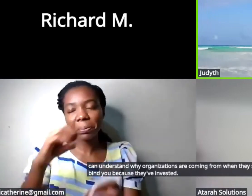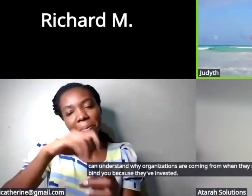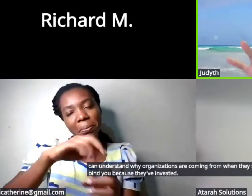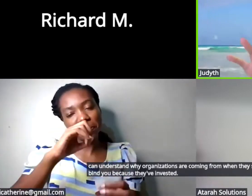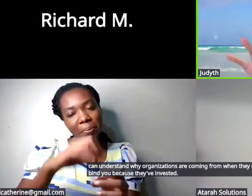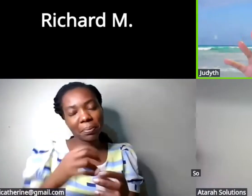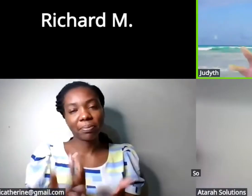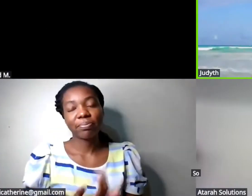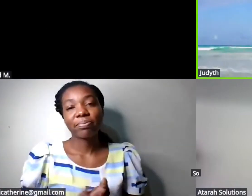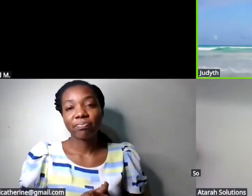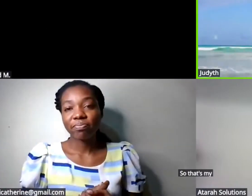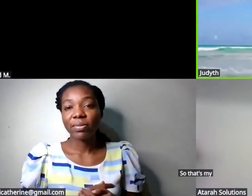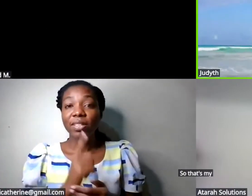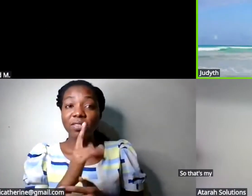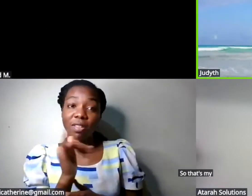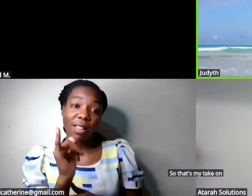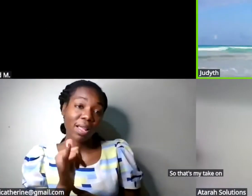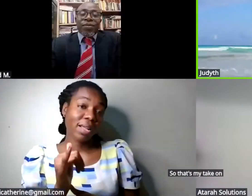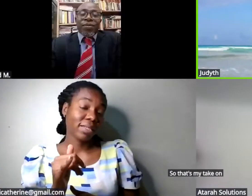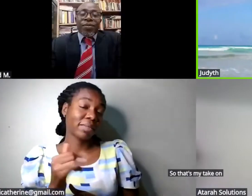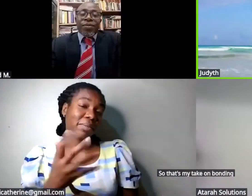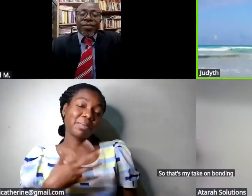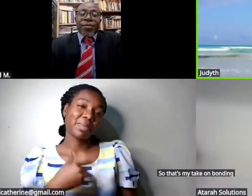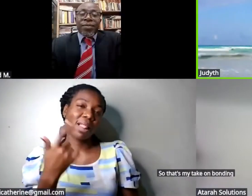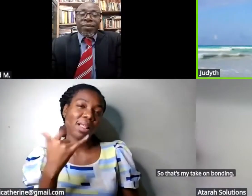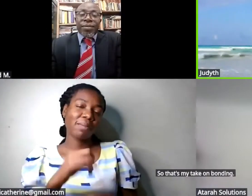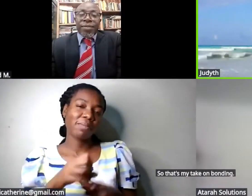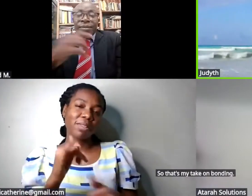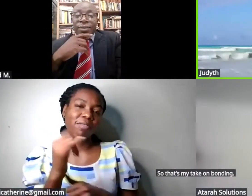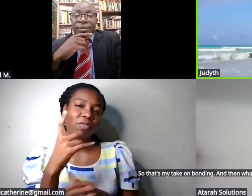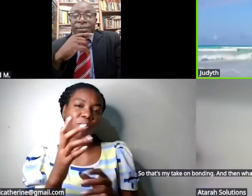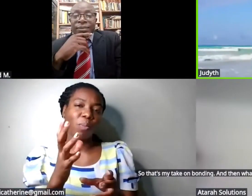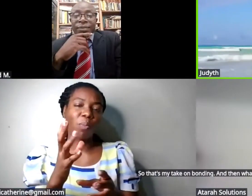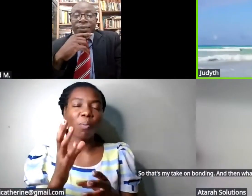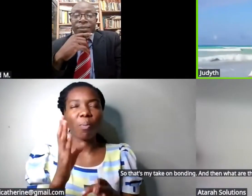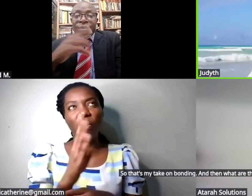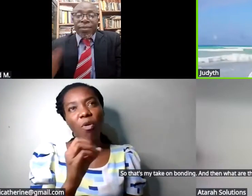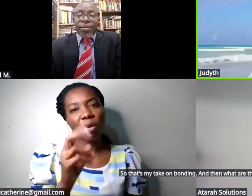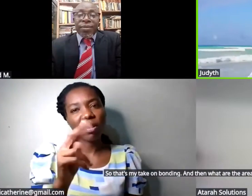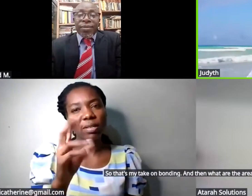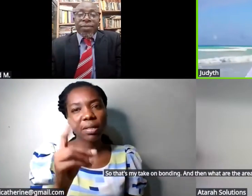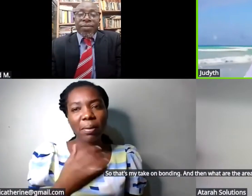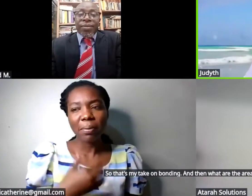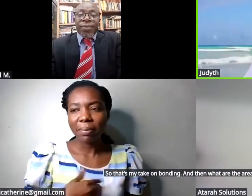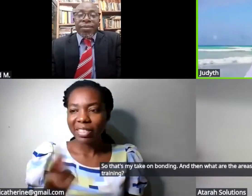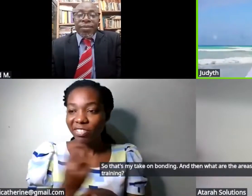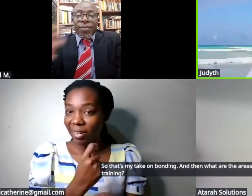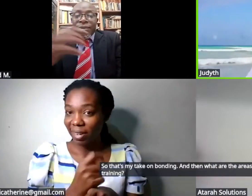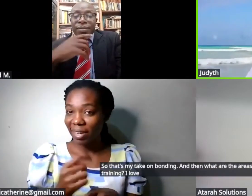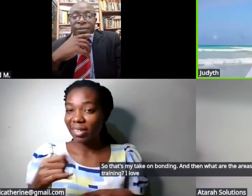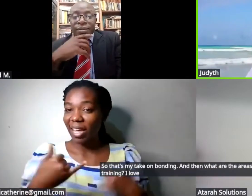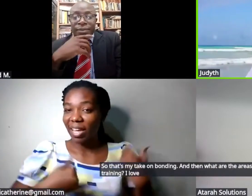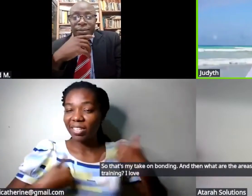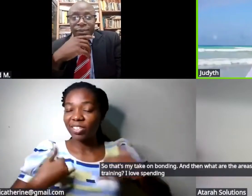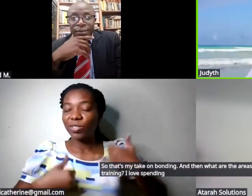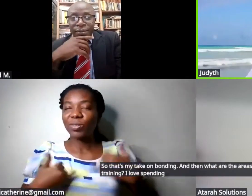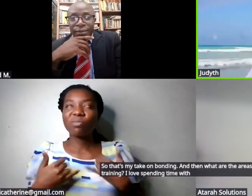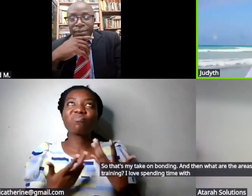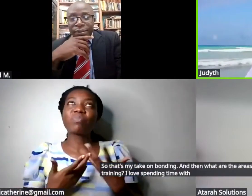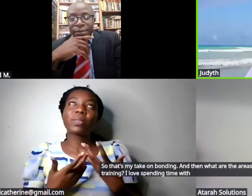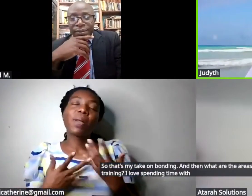So that's my take on bonding. And then what are the areas that I enjoy in training? I love spending time with